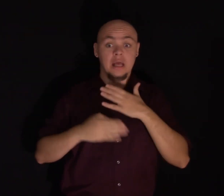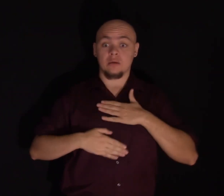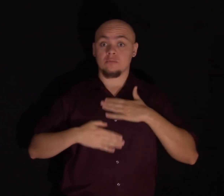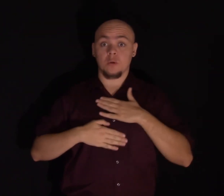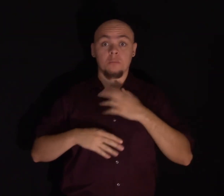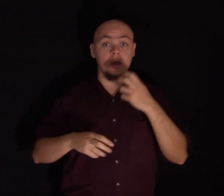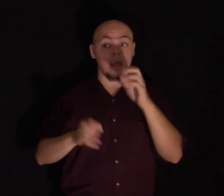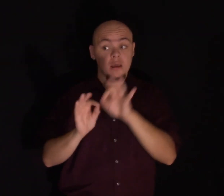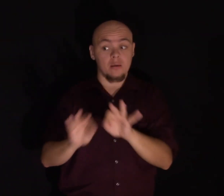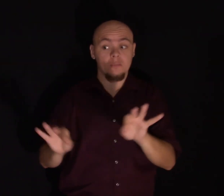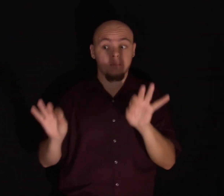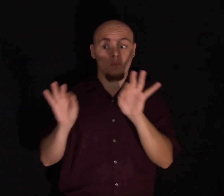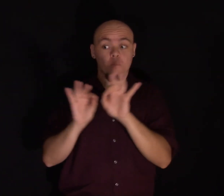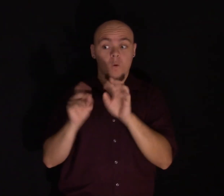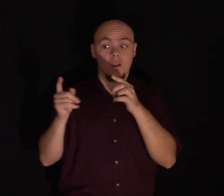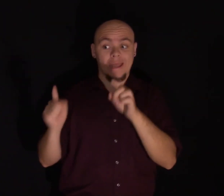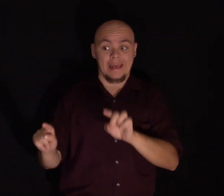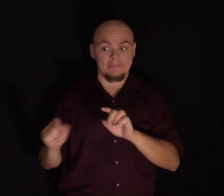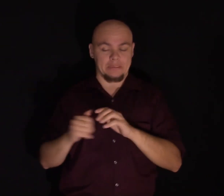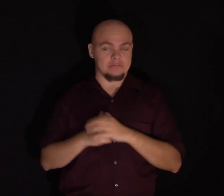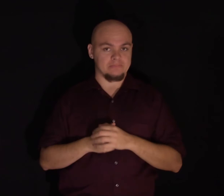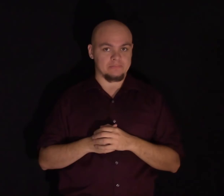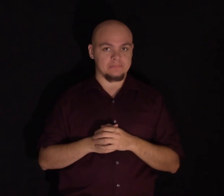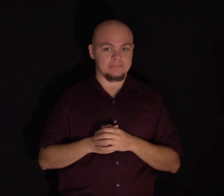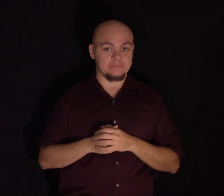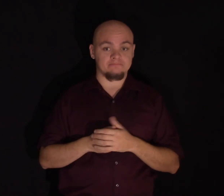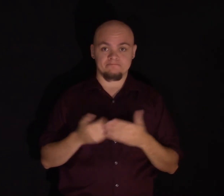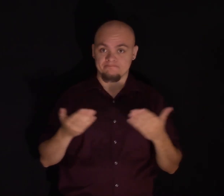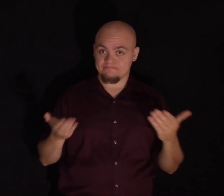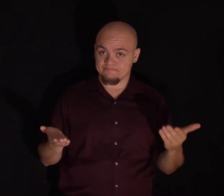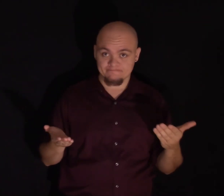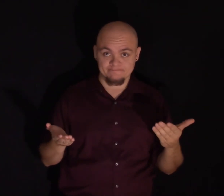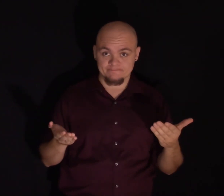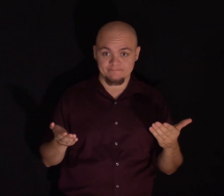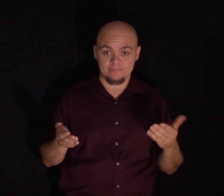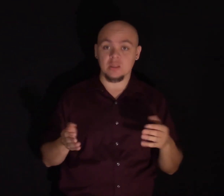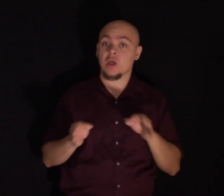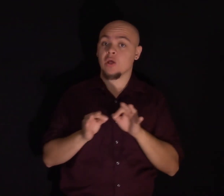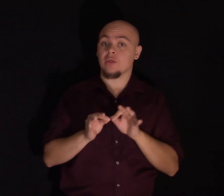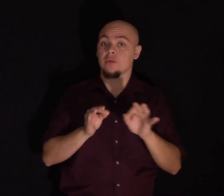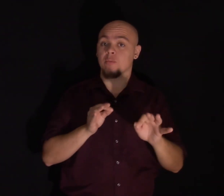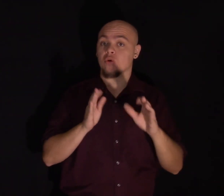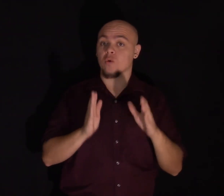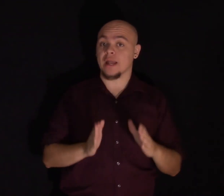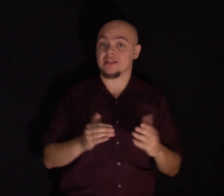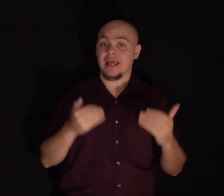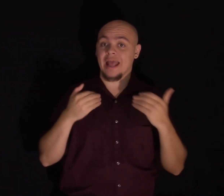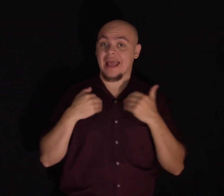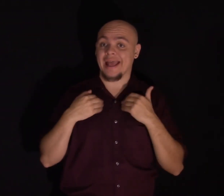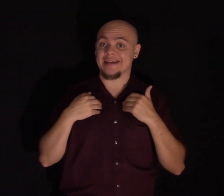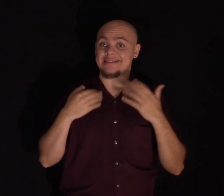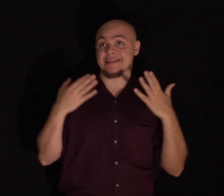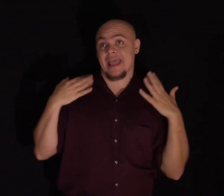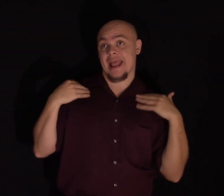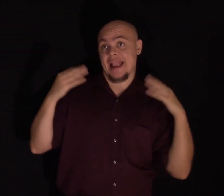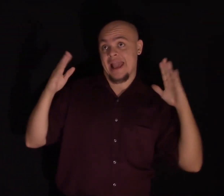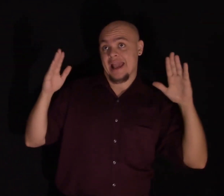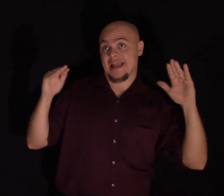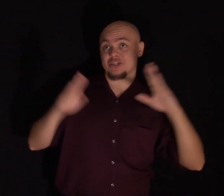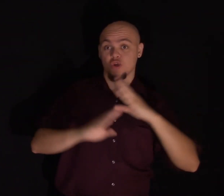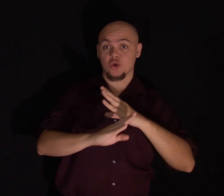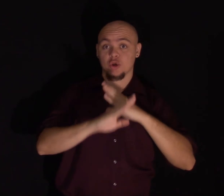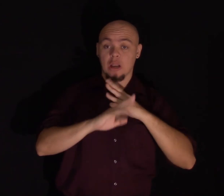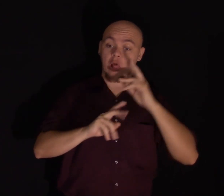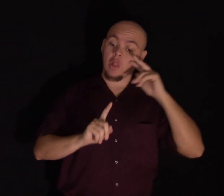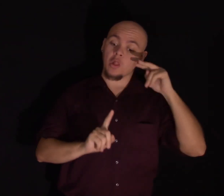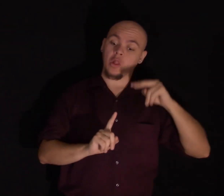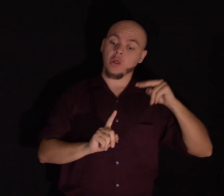important things happen well it turns out that the procrastinator has a guardian angel someone who's always looking down